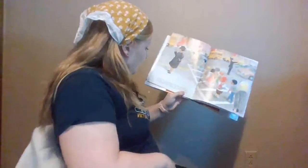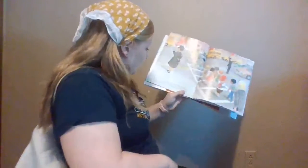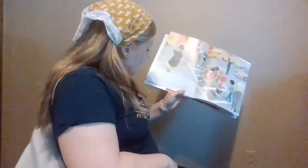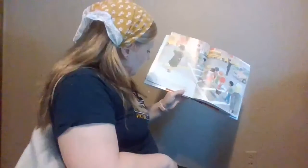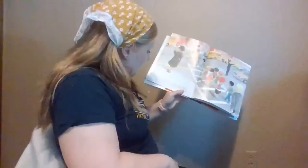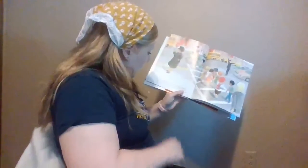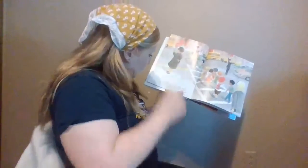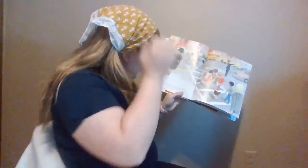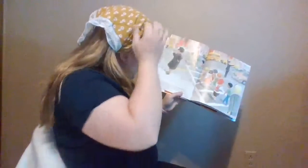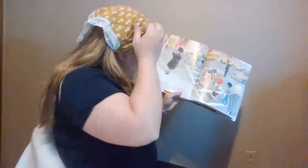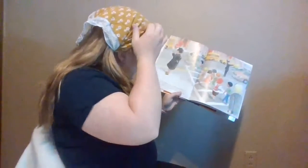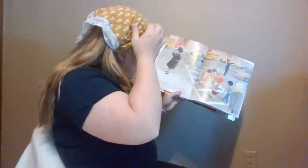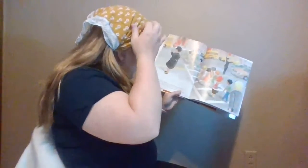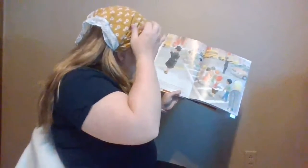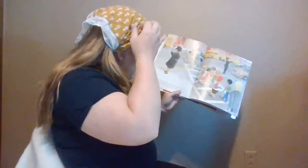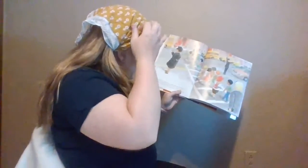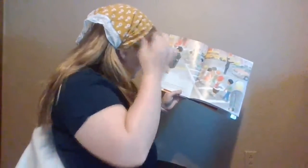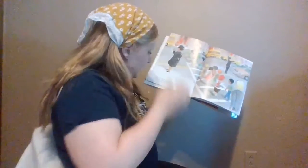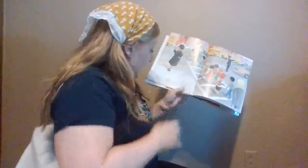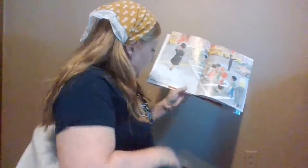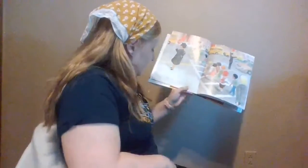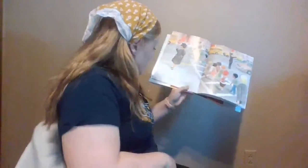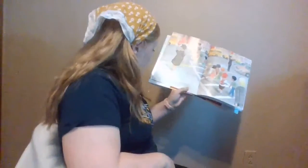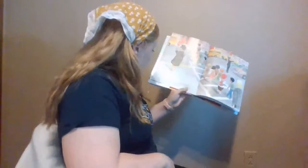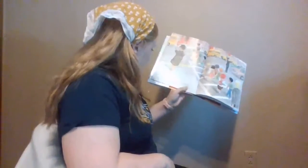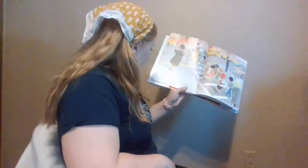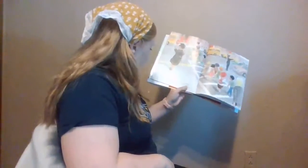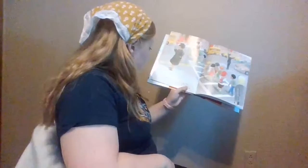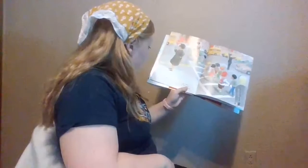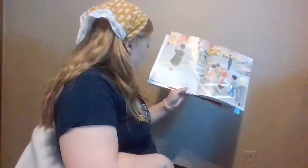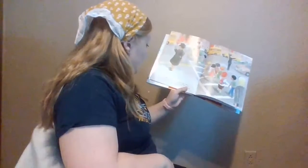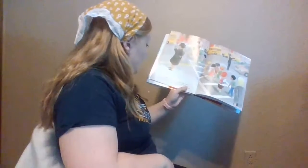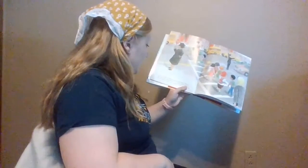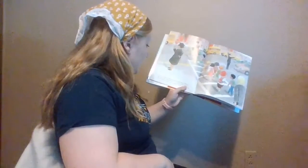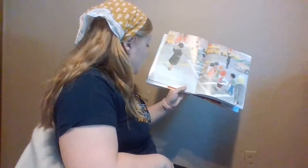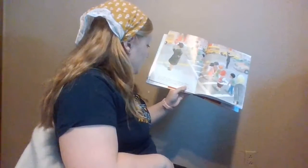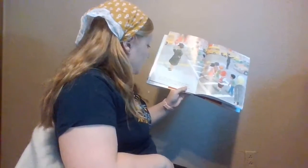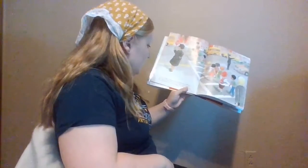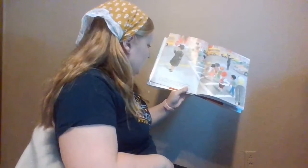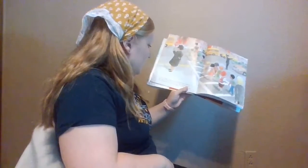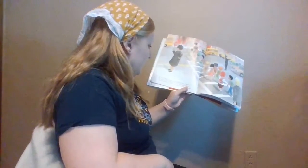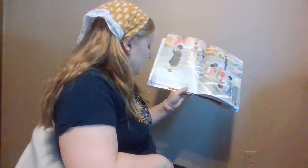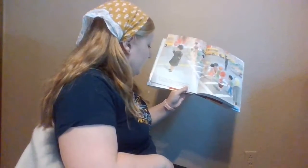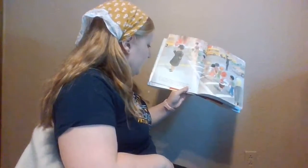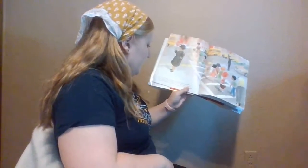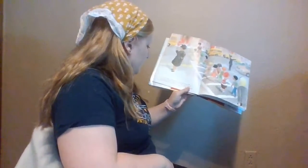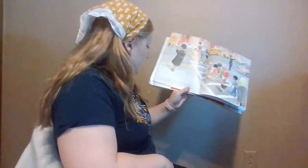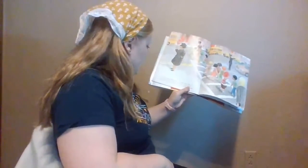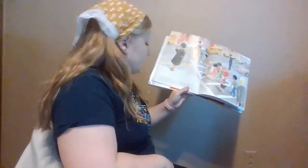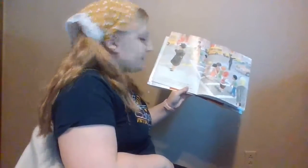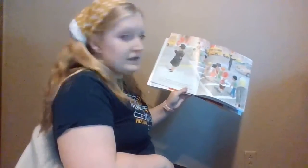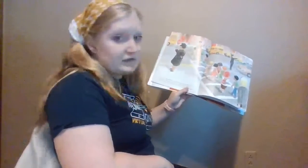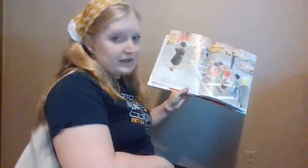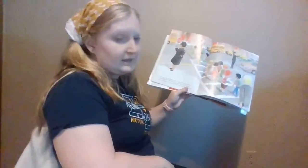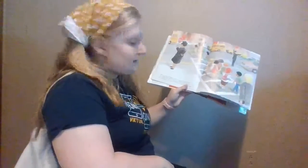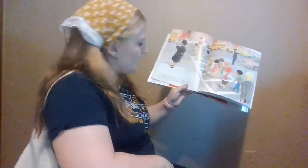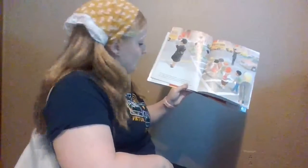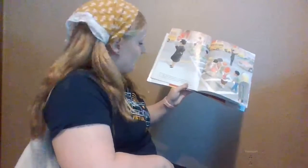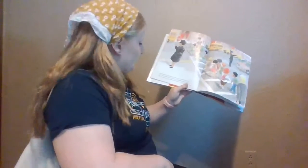The school guards, Bernard and Jeanette, stop traffic so the children and their teachers can safely cross the street.